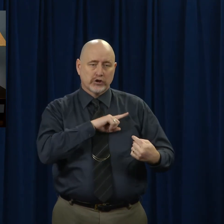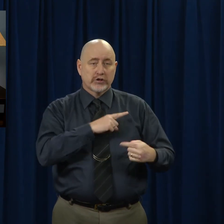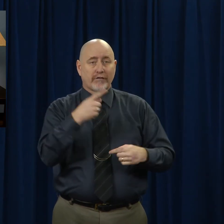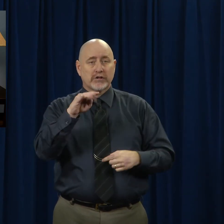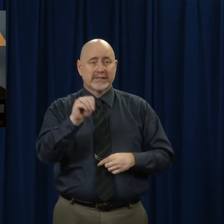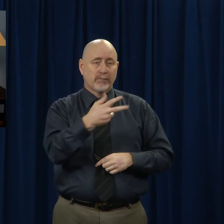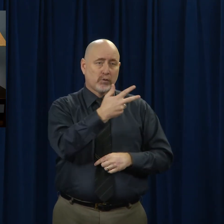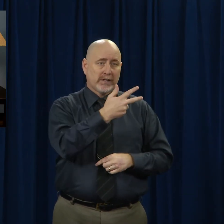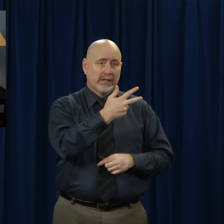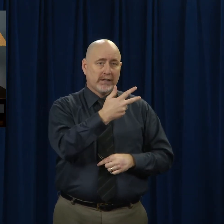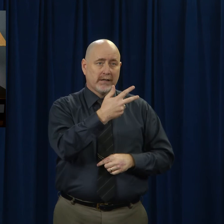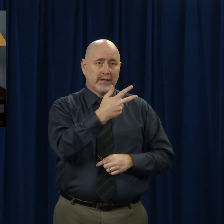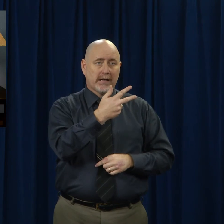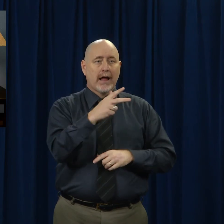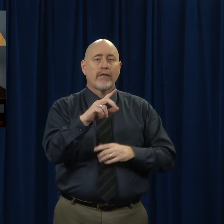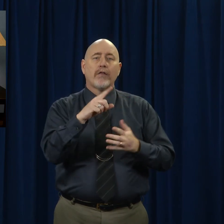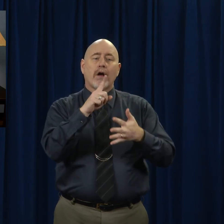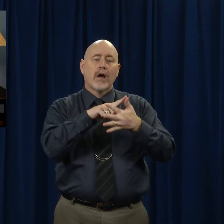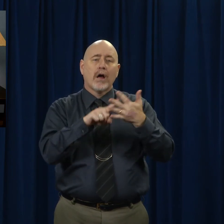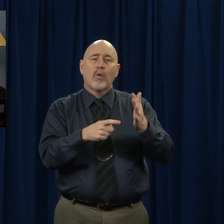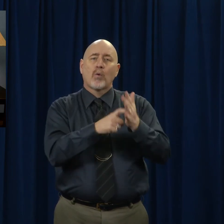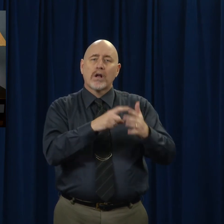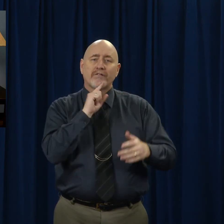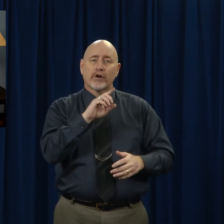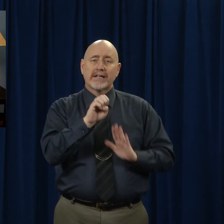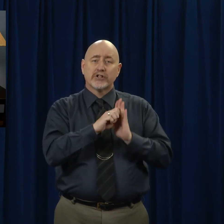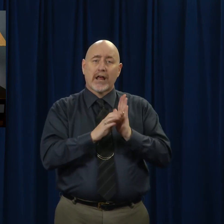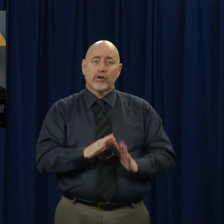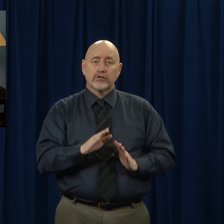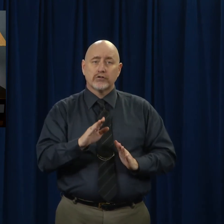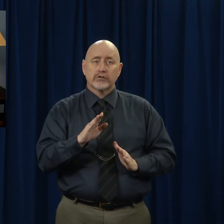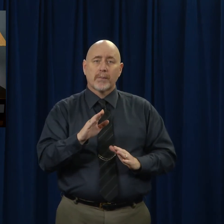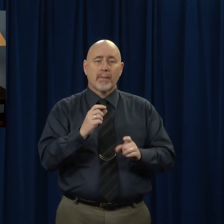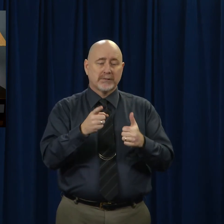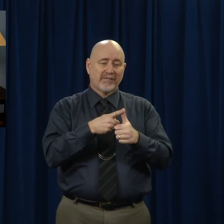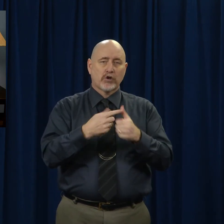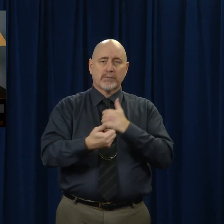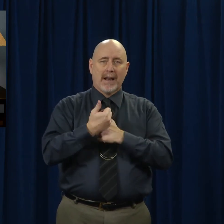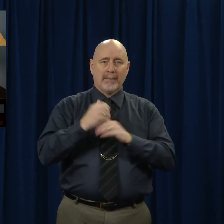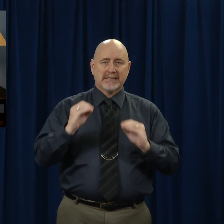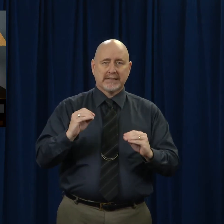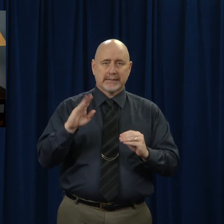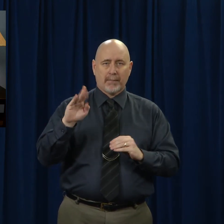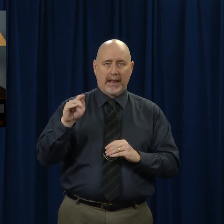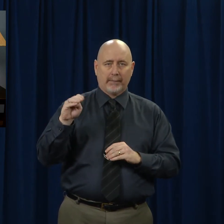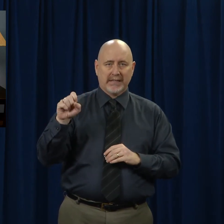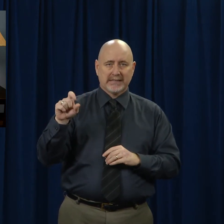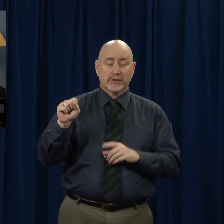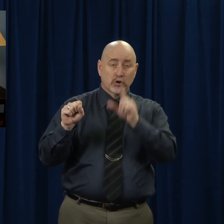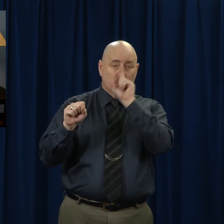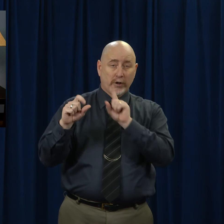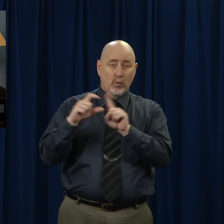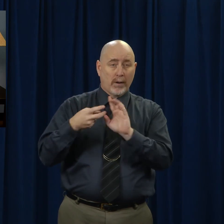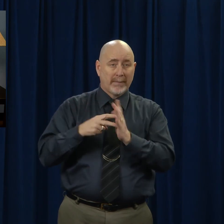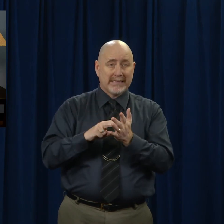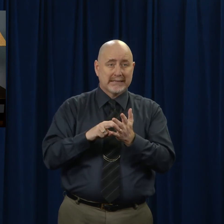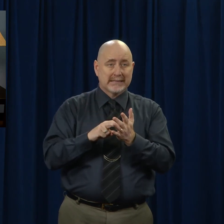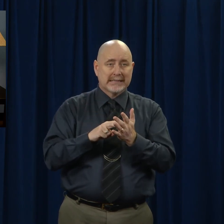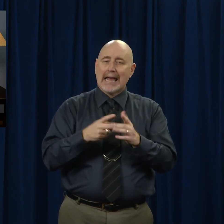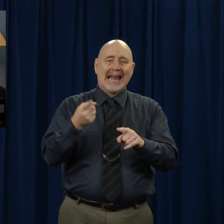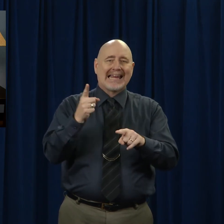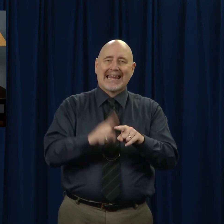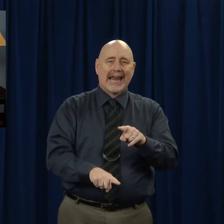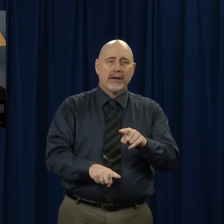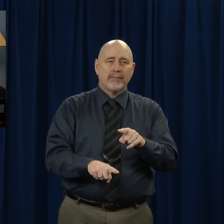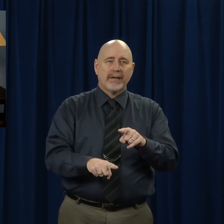Conscience. In 1 Timothy chapter 3, in the qualifications of elders, the first one is he must be blameless. That Greek word means